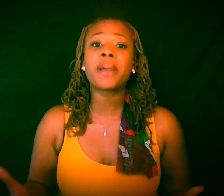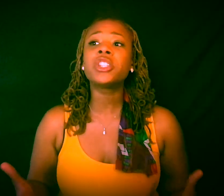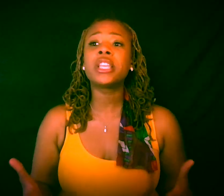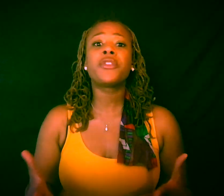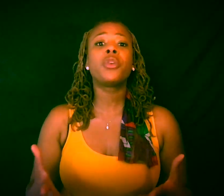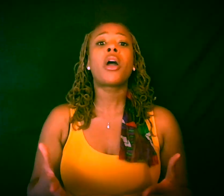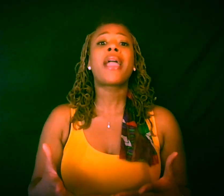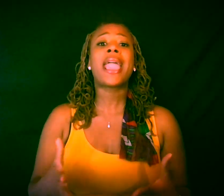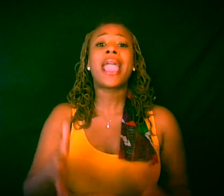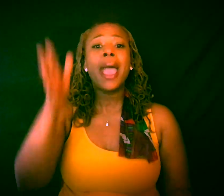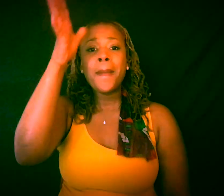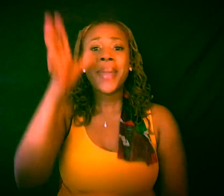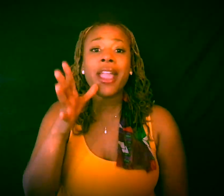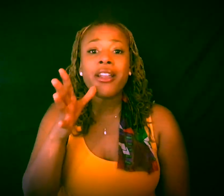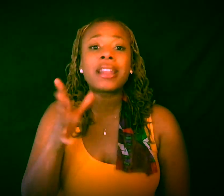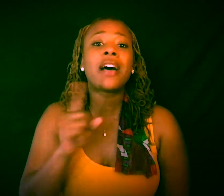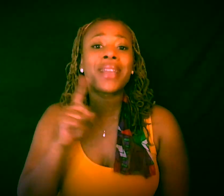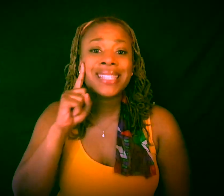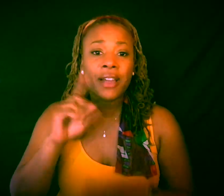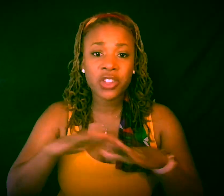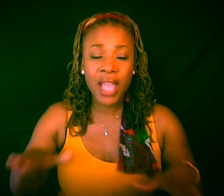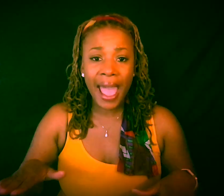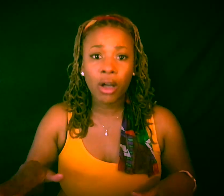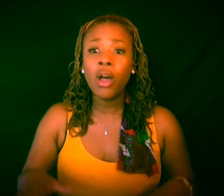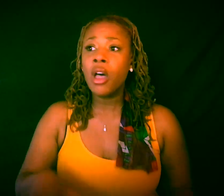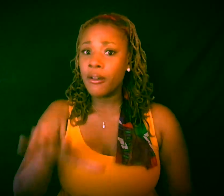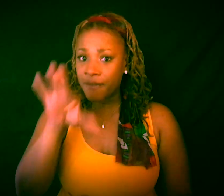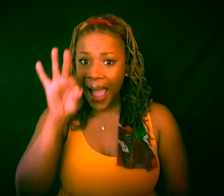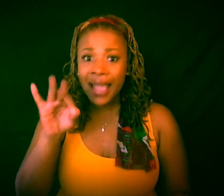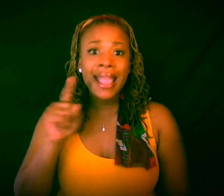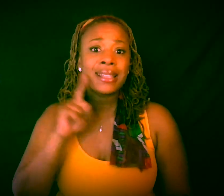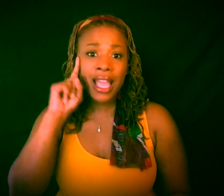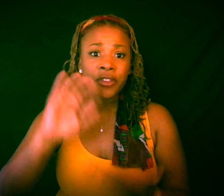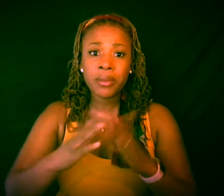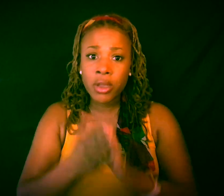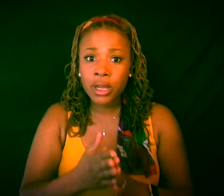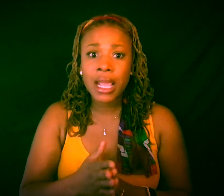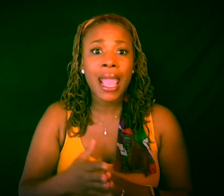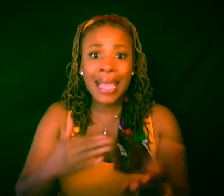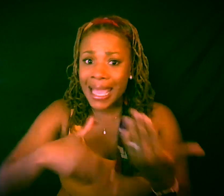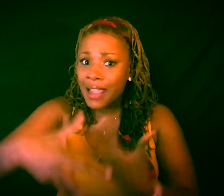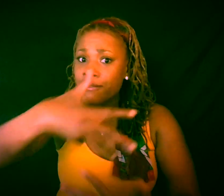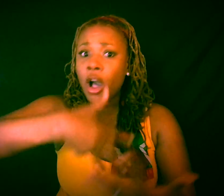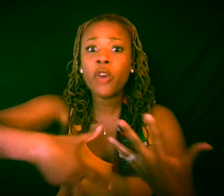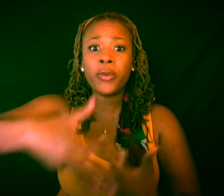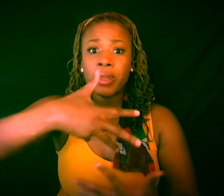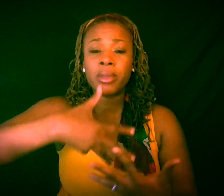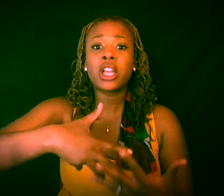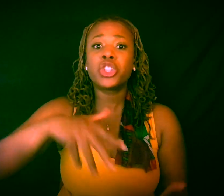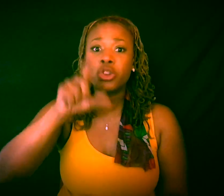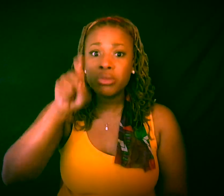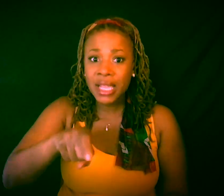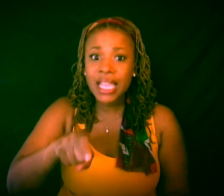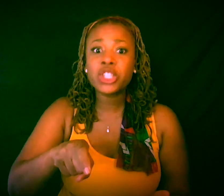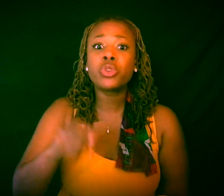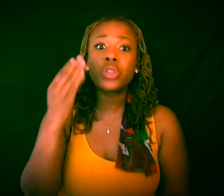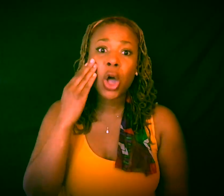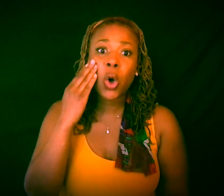if you are a parent of a deaf child. Find that deaf community and get involved with them, because you need to know